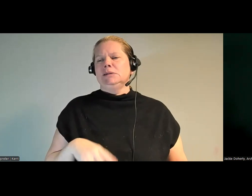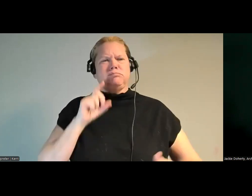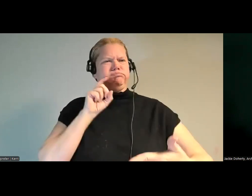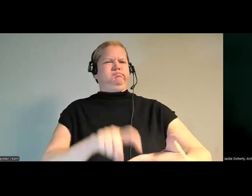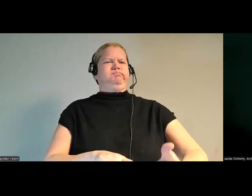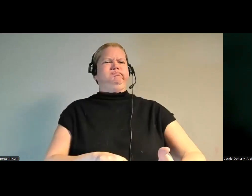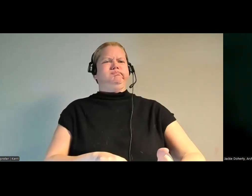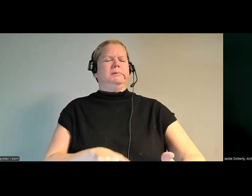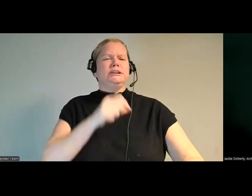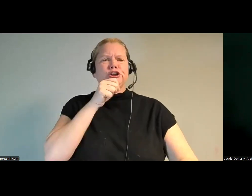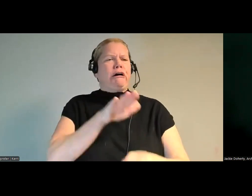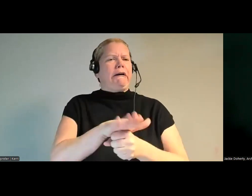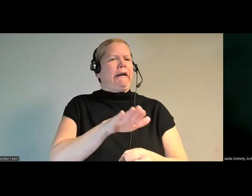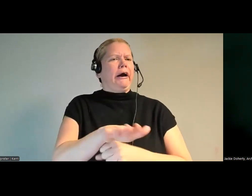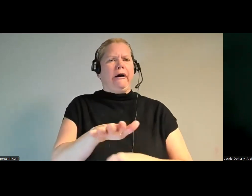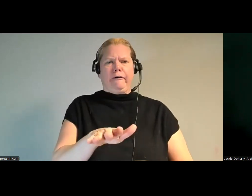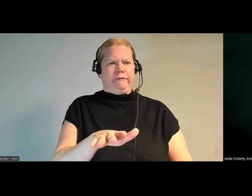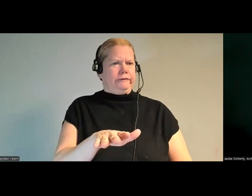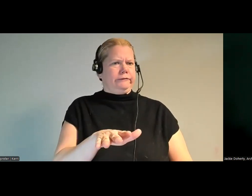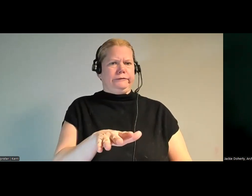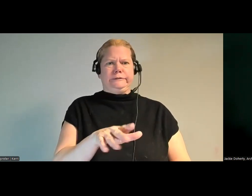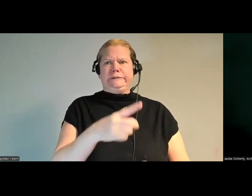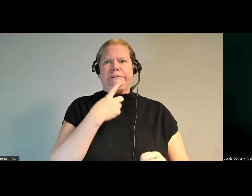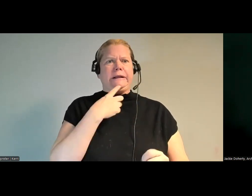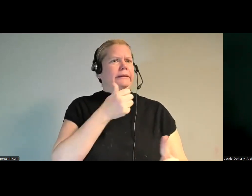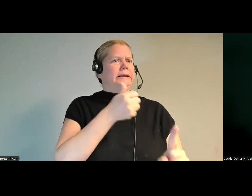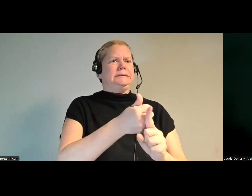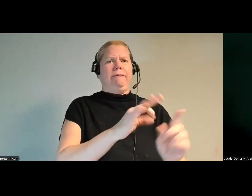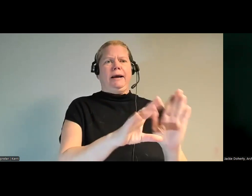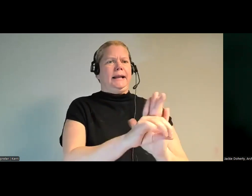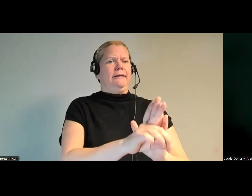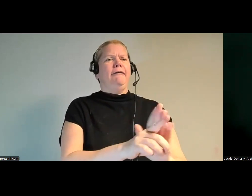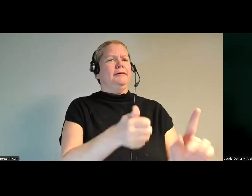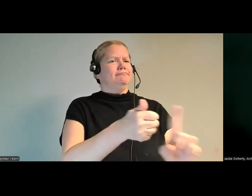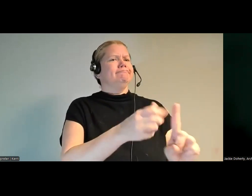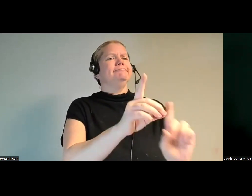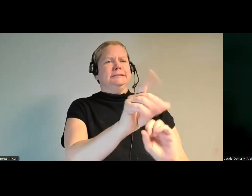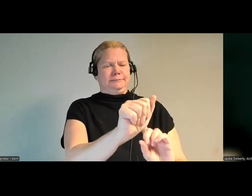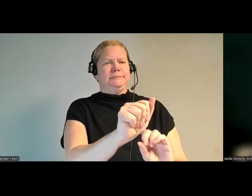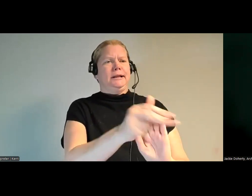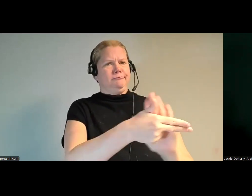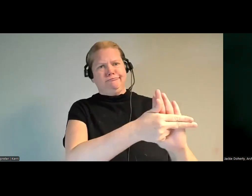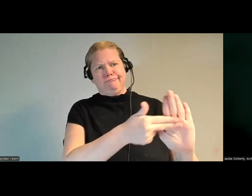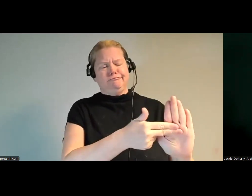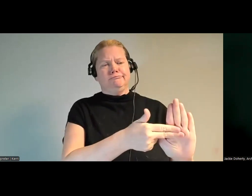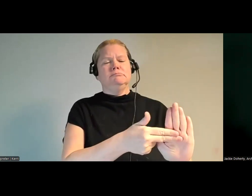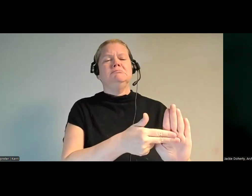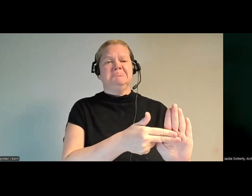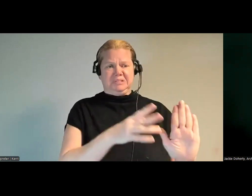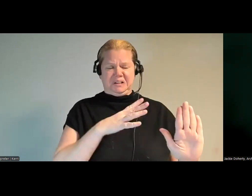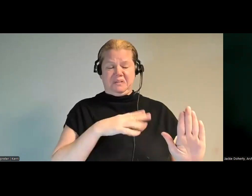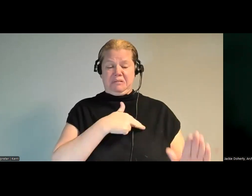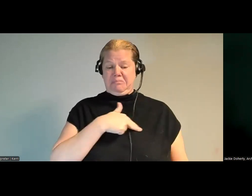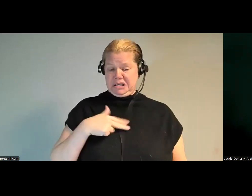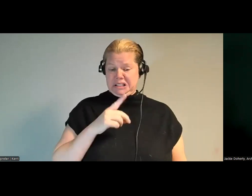not enough to know that they self-identify as having a disability. Can we break it down to those